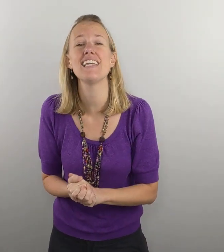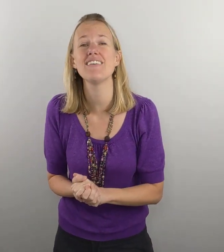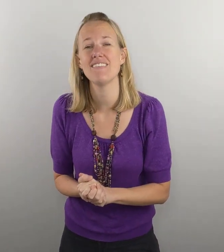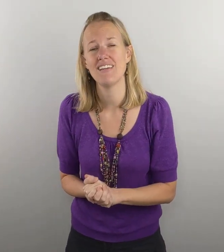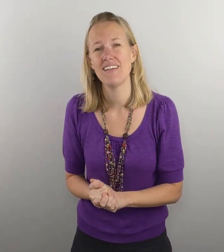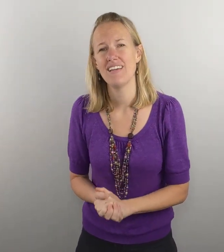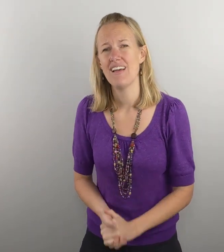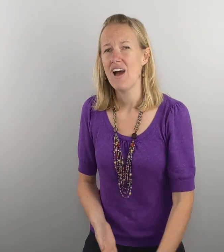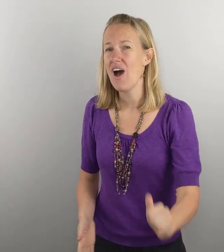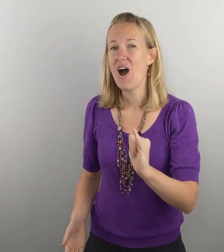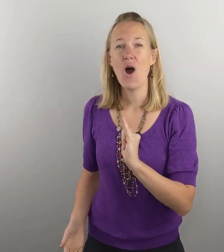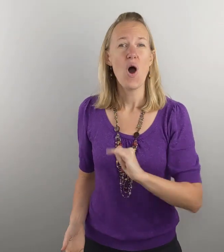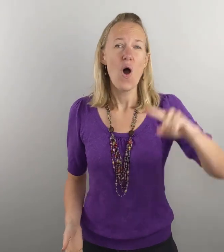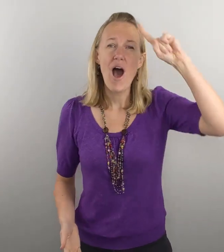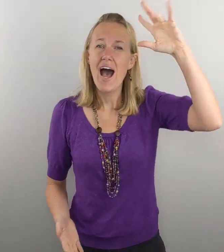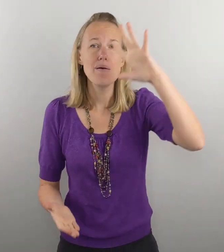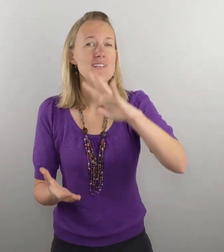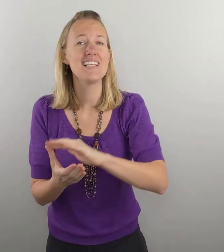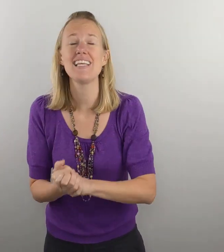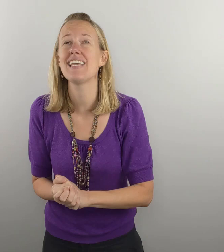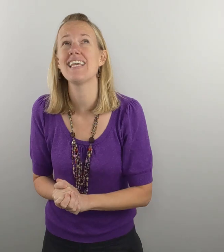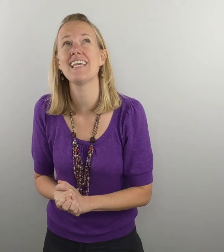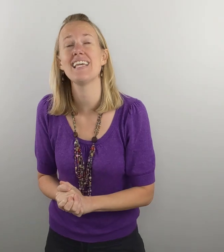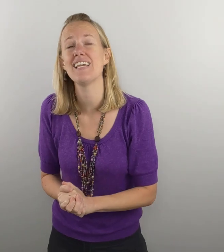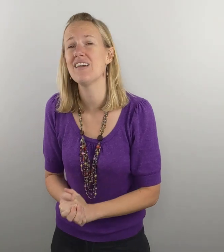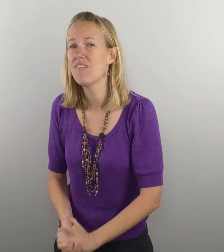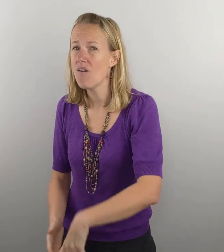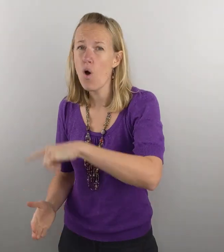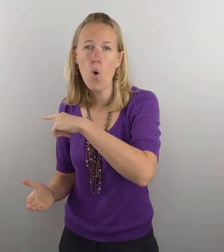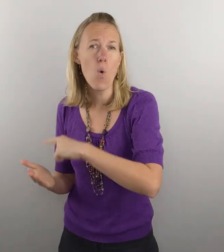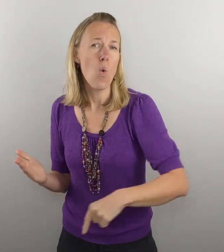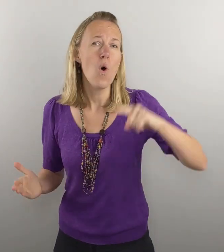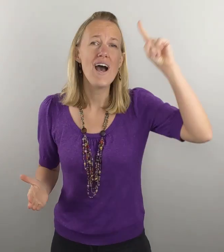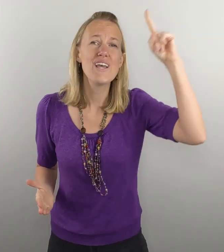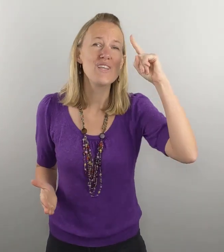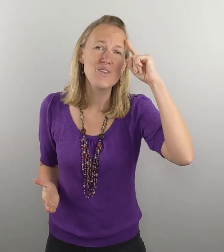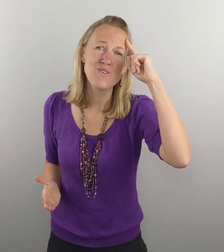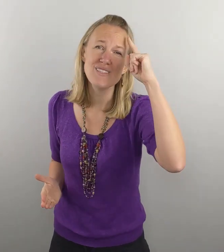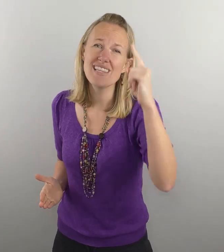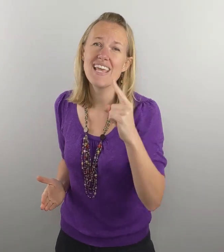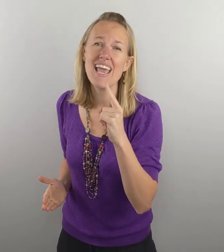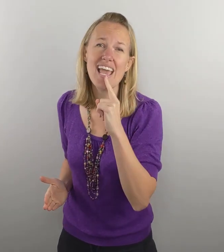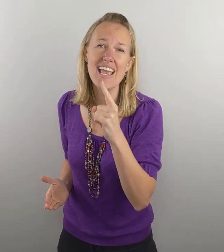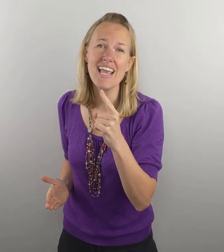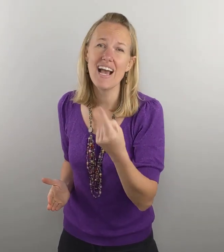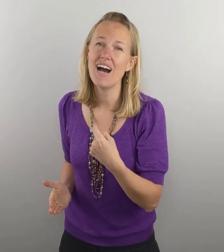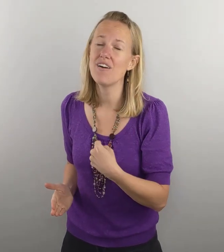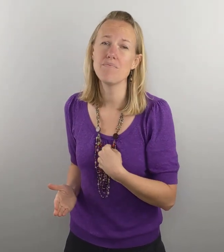believe, oh, I believe what you say of